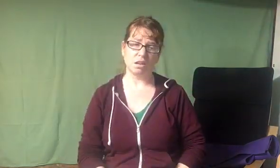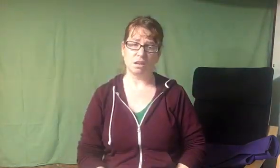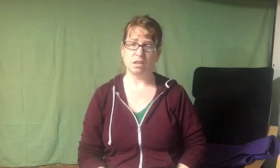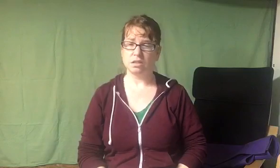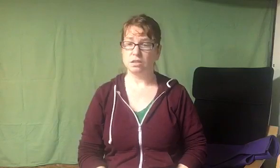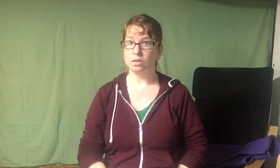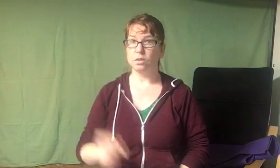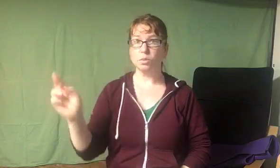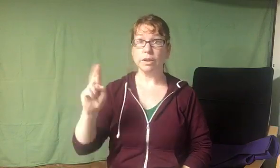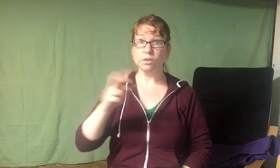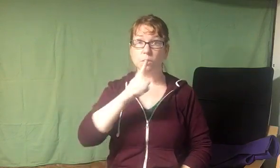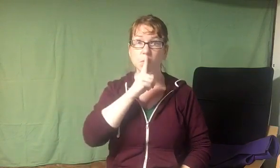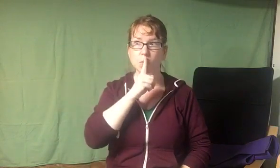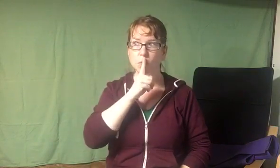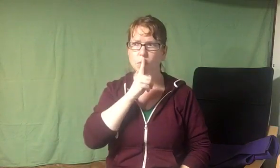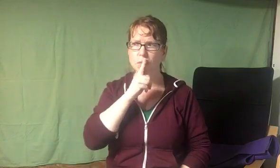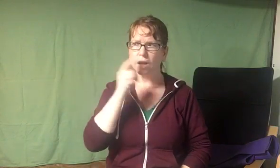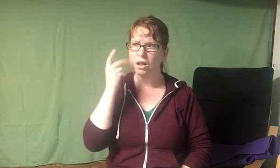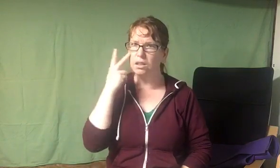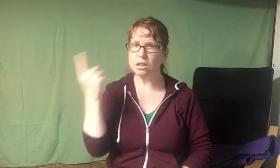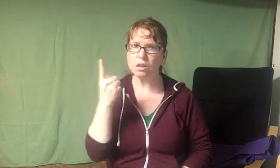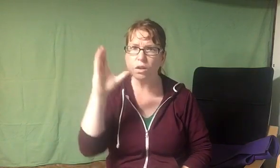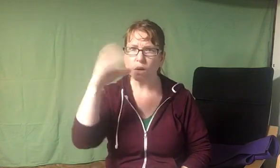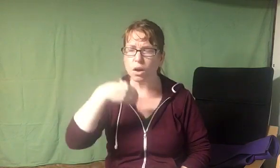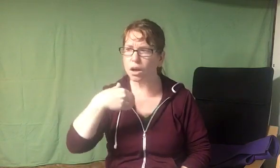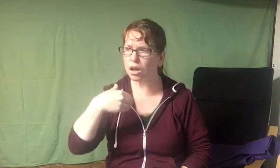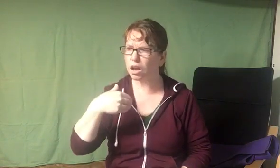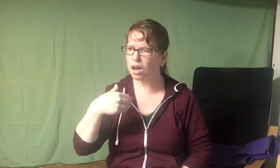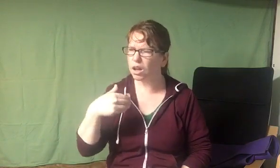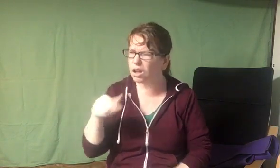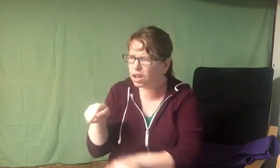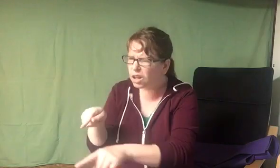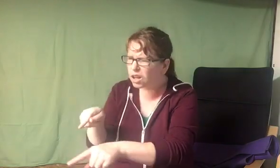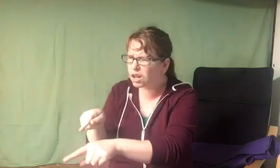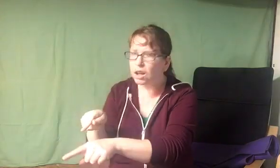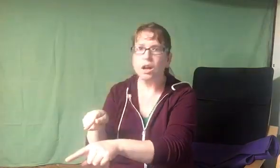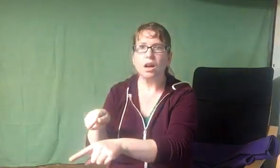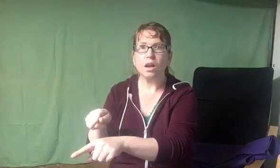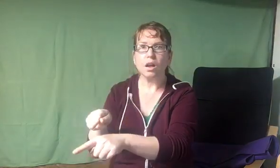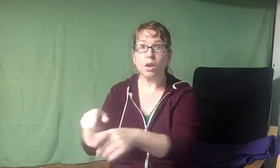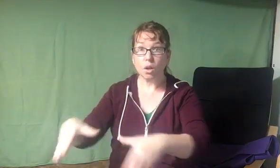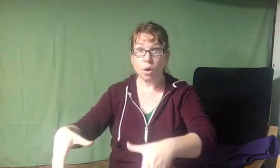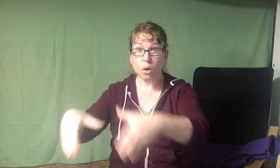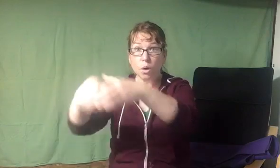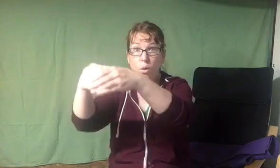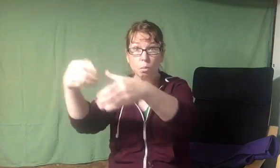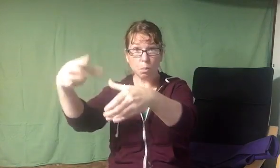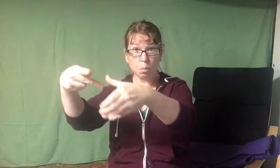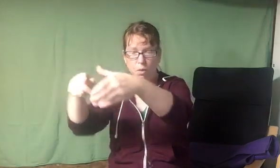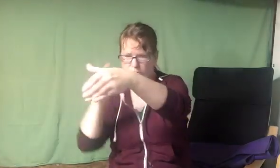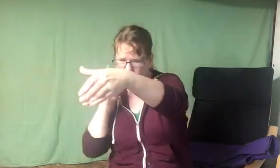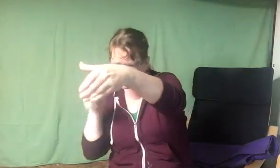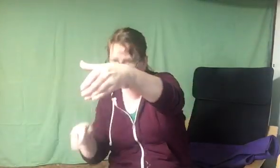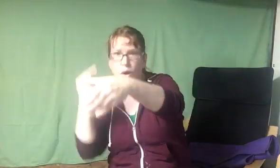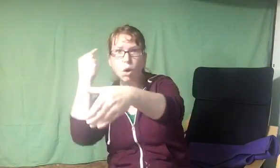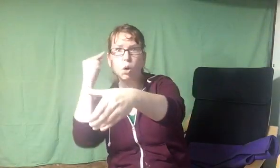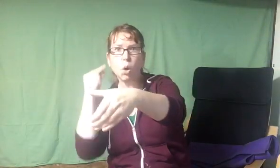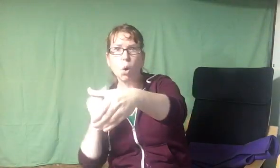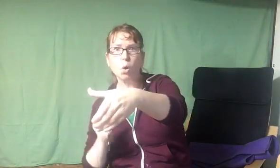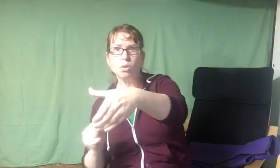spotted something very strange. A faint golden glow was coming from underneath one of the purple cones. She nudged Kirsty, who lifted